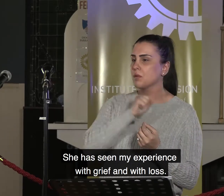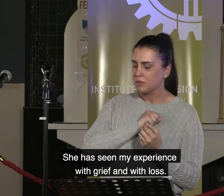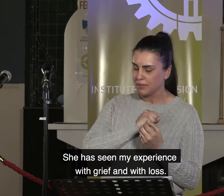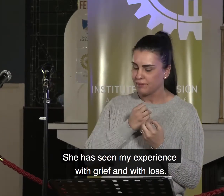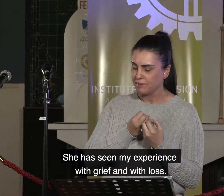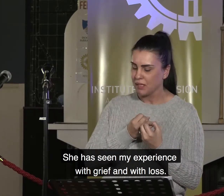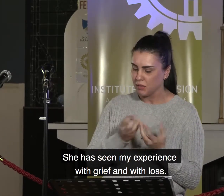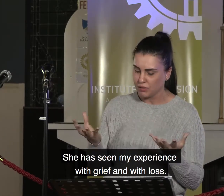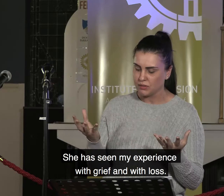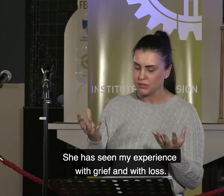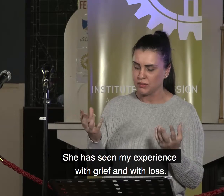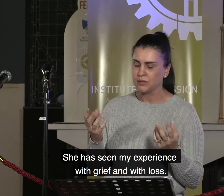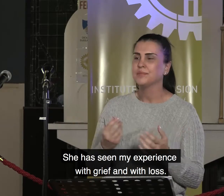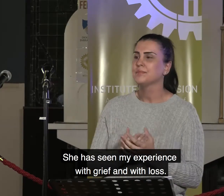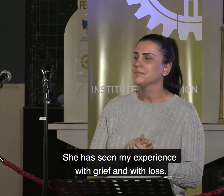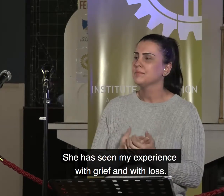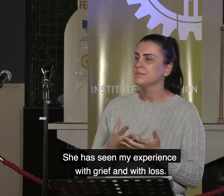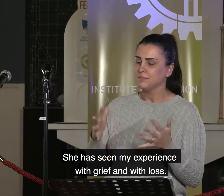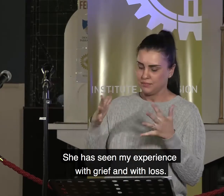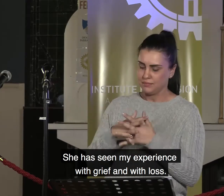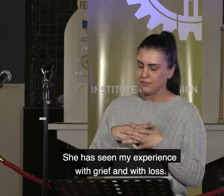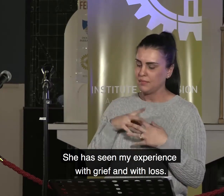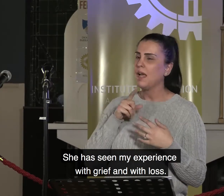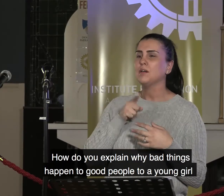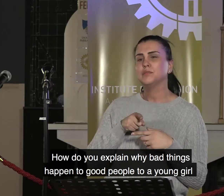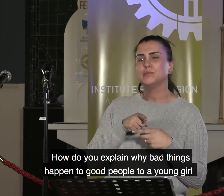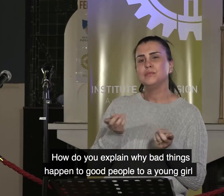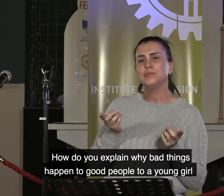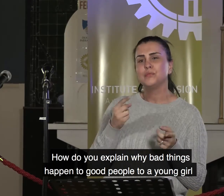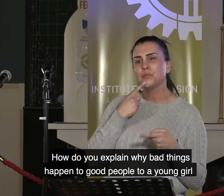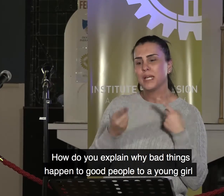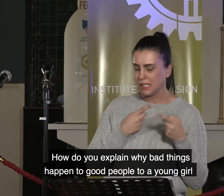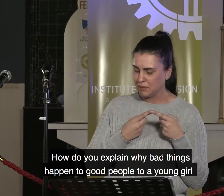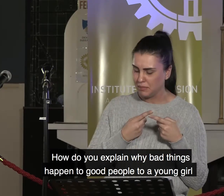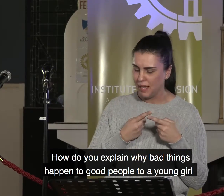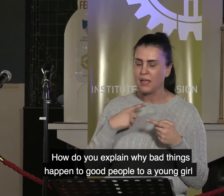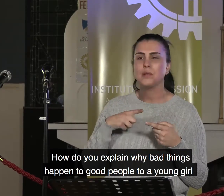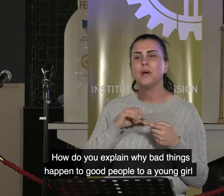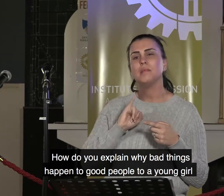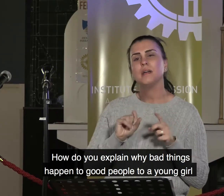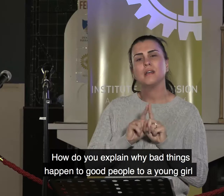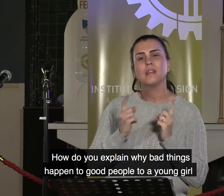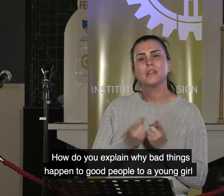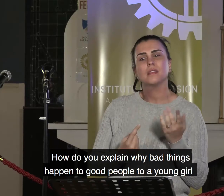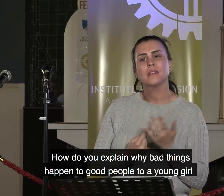grief and with loss. How do you explain why bad things happen to good